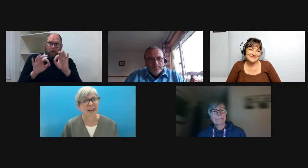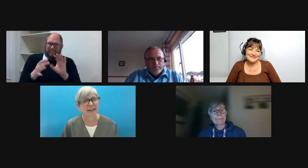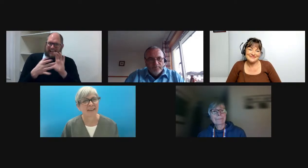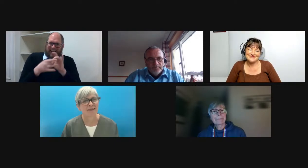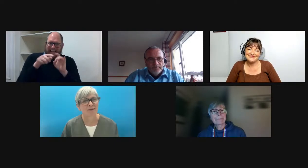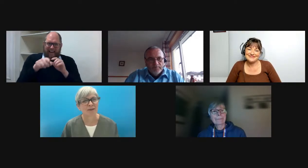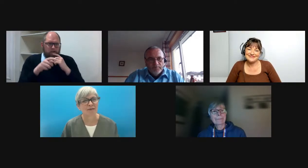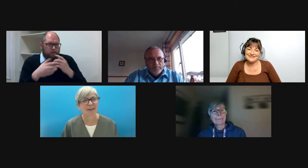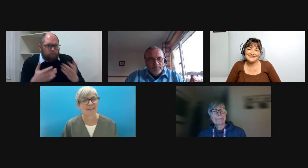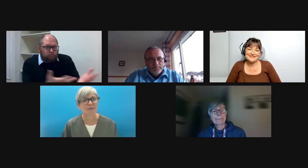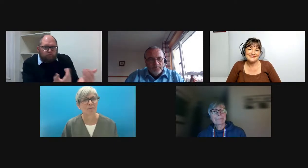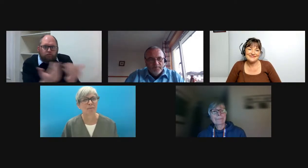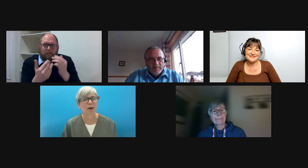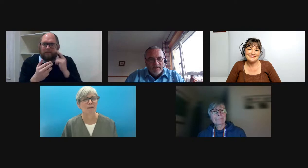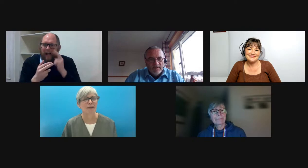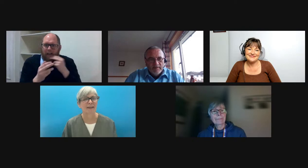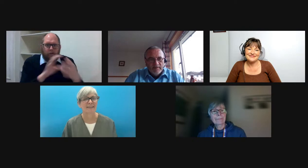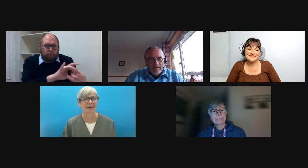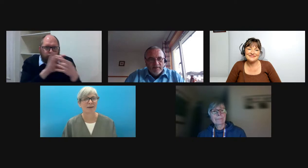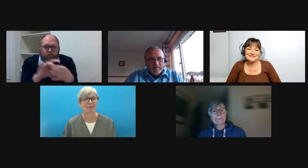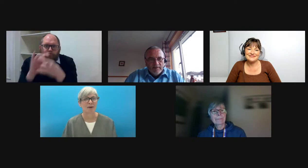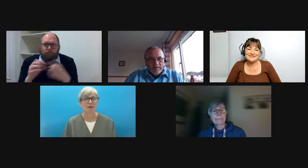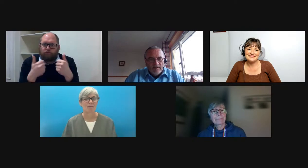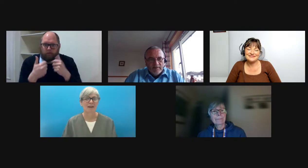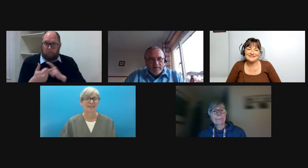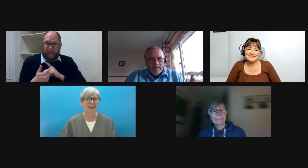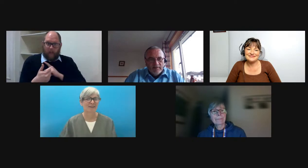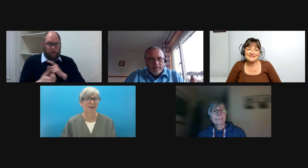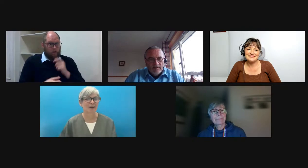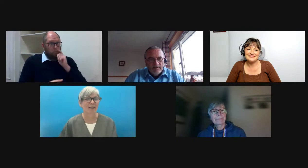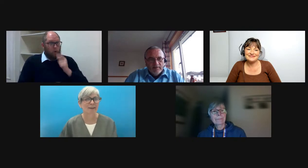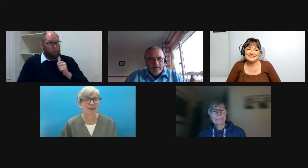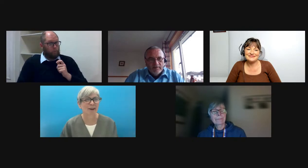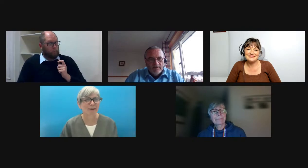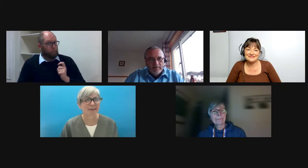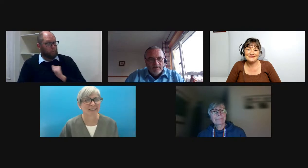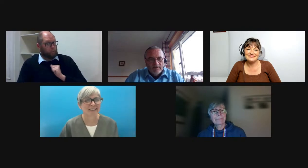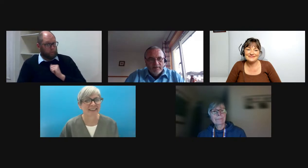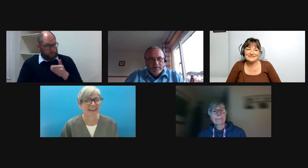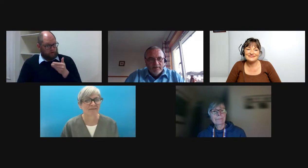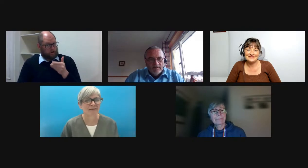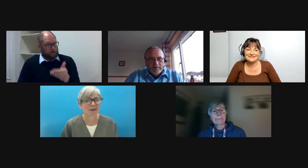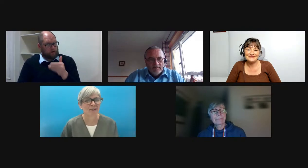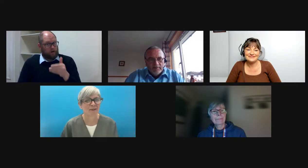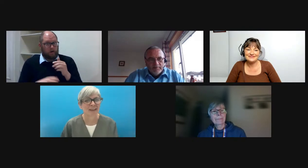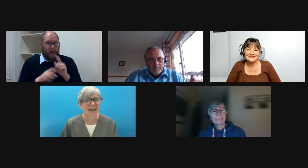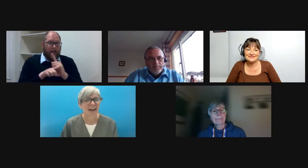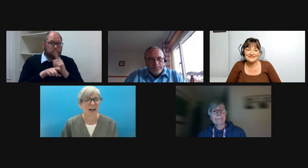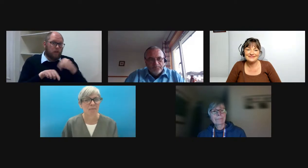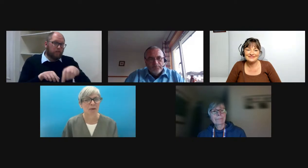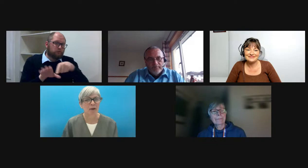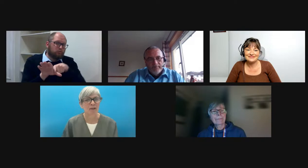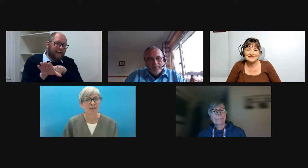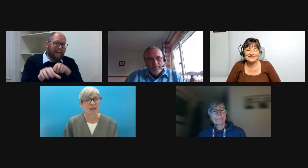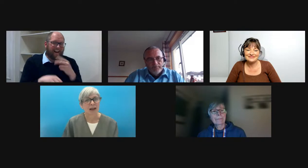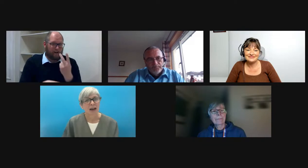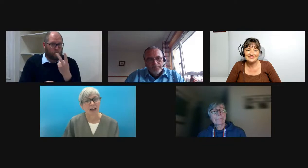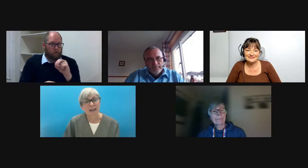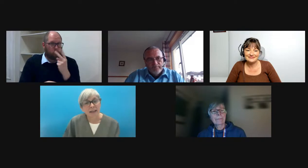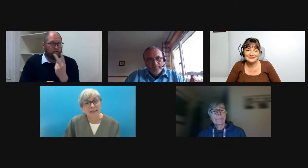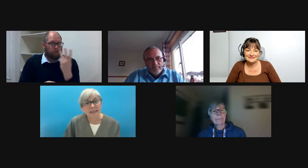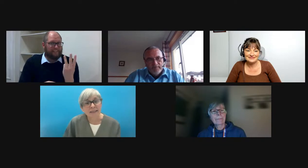Thank you for that. That's wonderful. That's a perfect way to kind of encourage our audience to get involved,